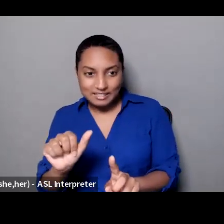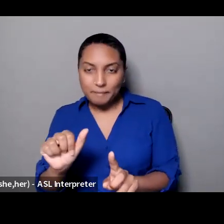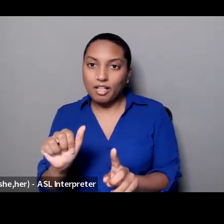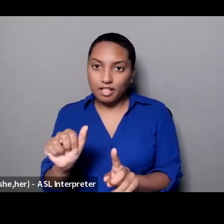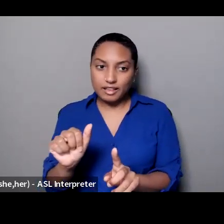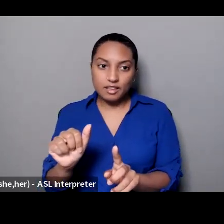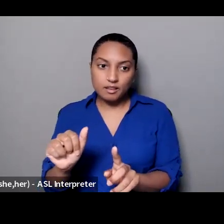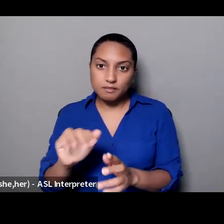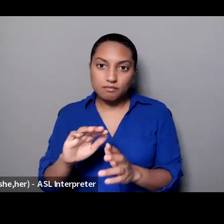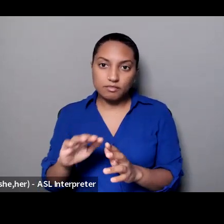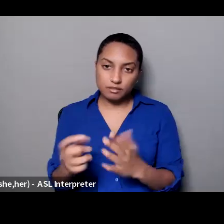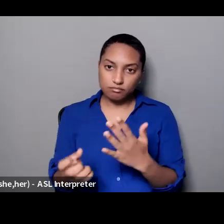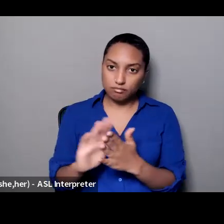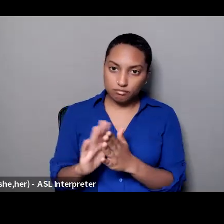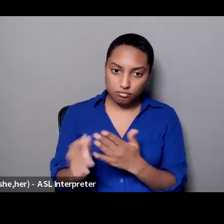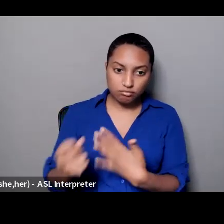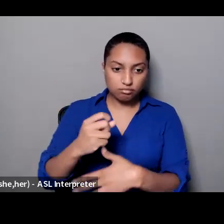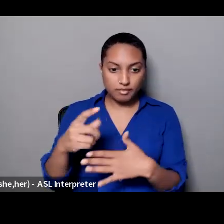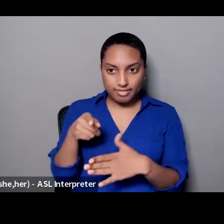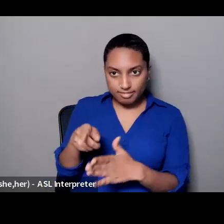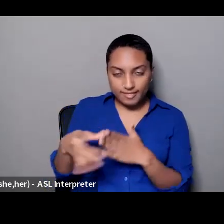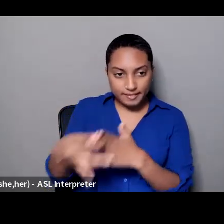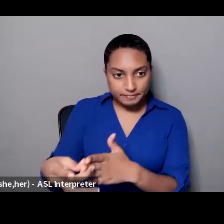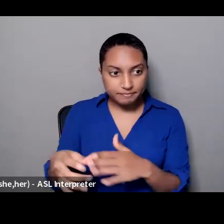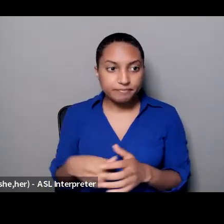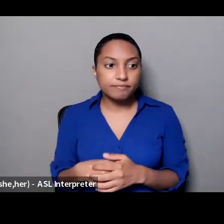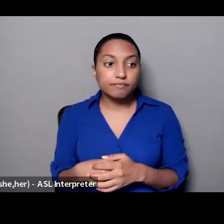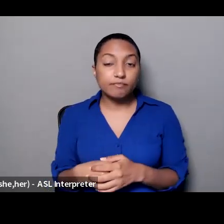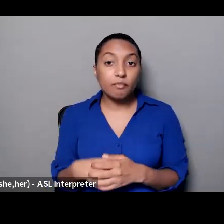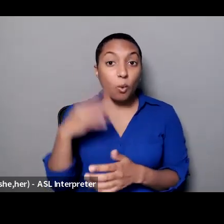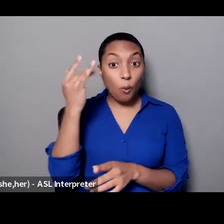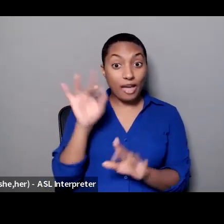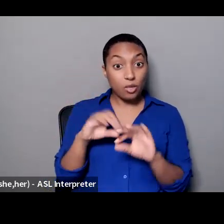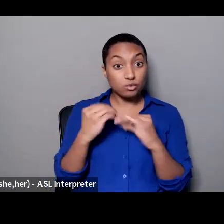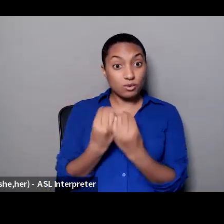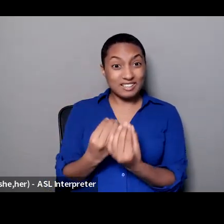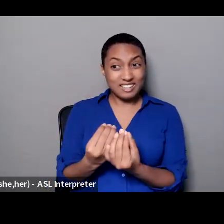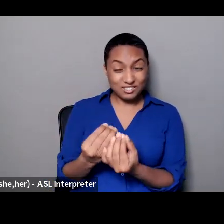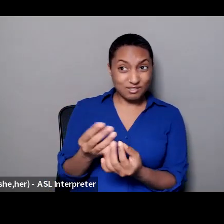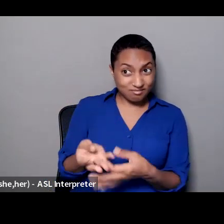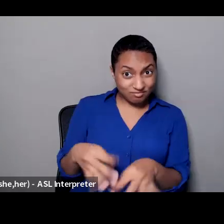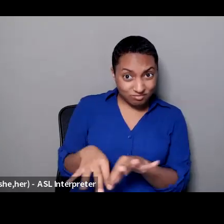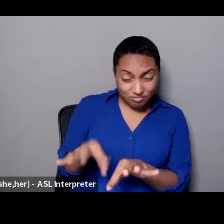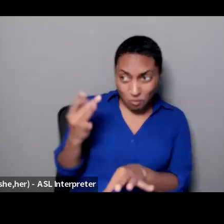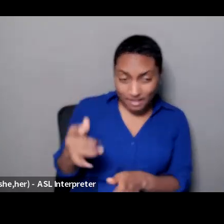why consumer control and disability-led organizations were needed, why they came to be a thing.